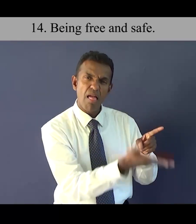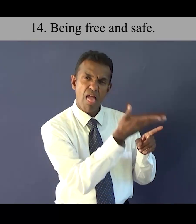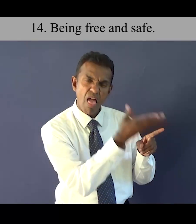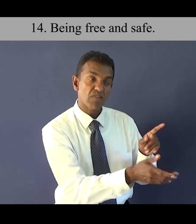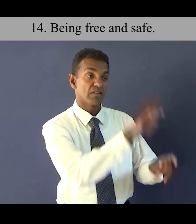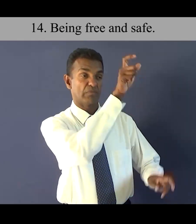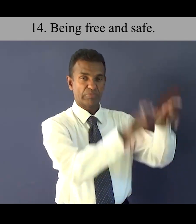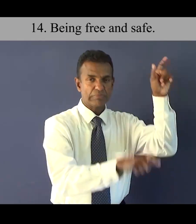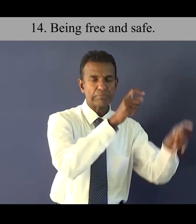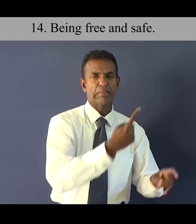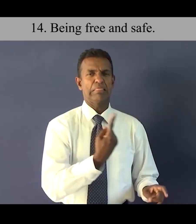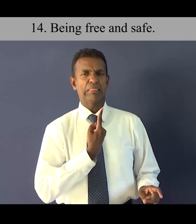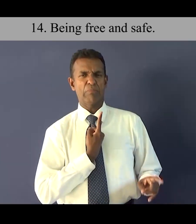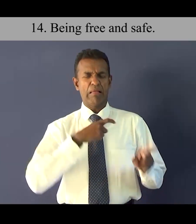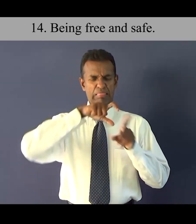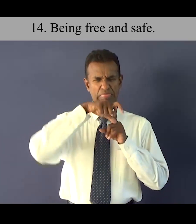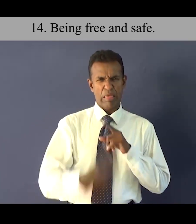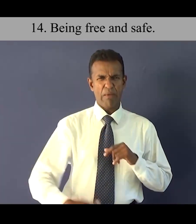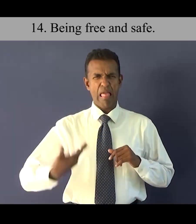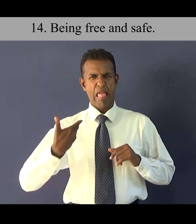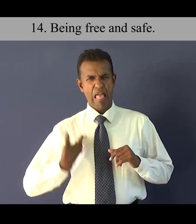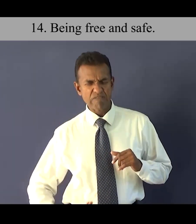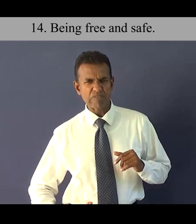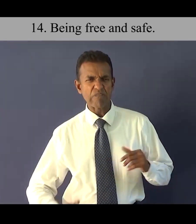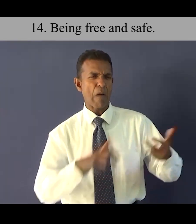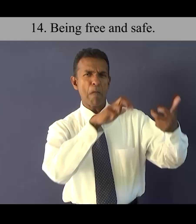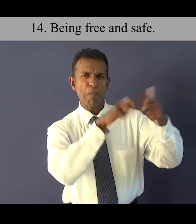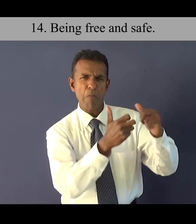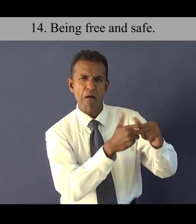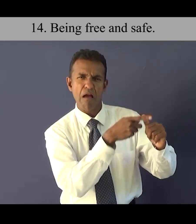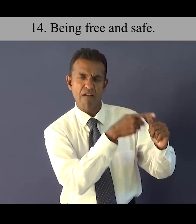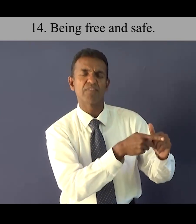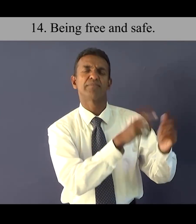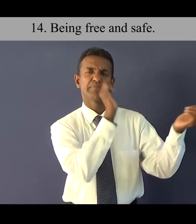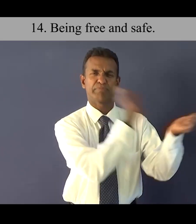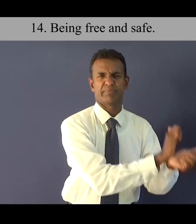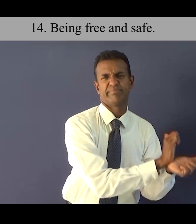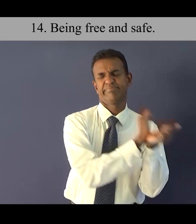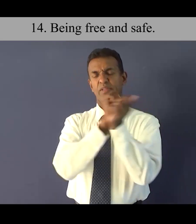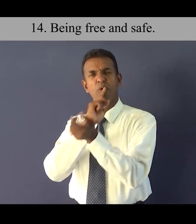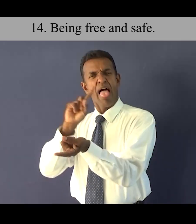Disabled people should not be locked up just because they are